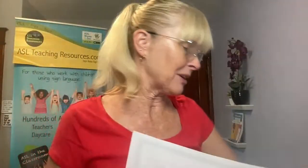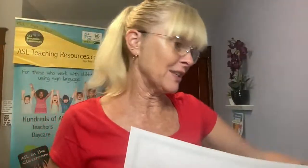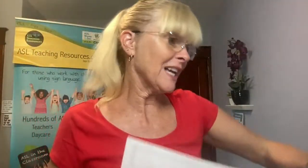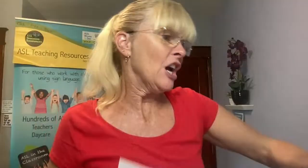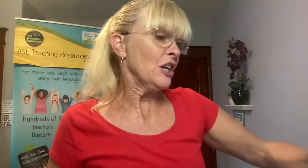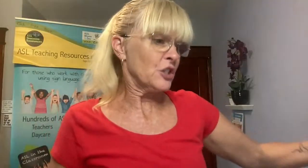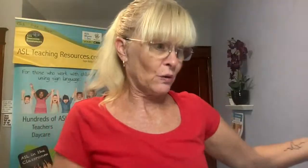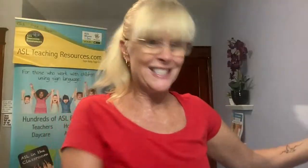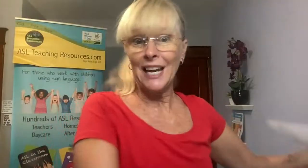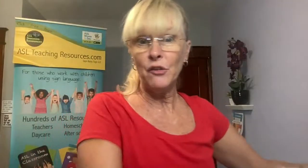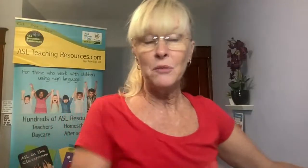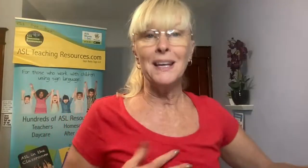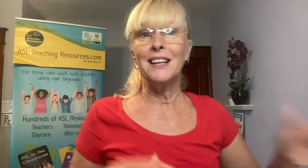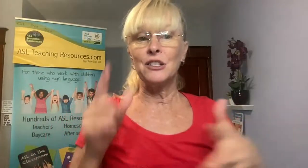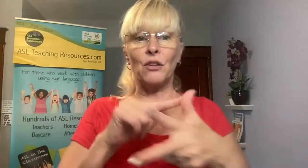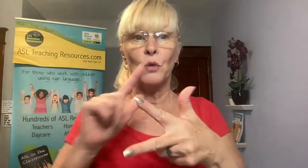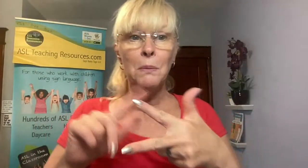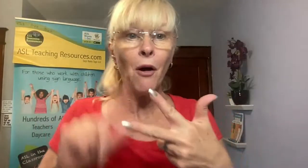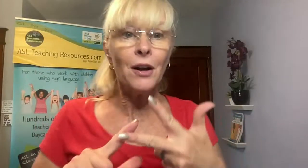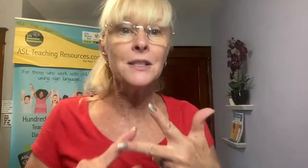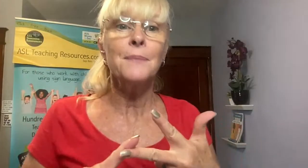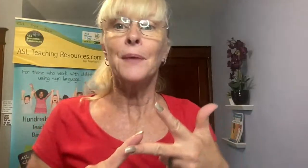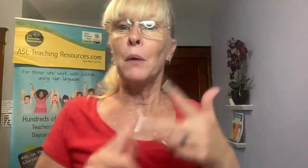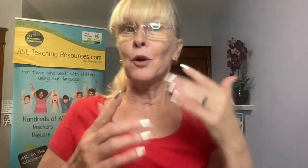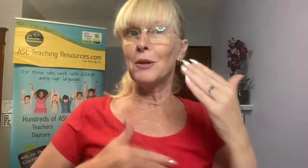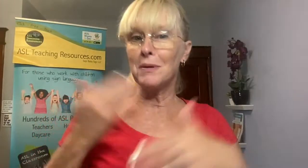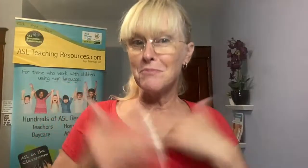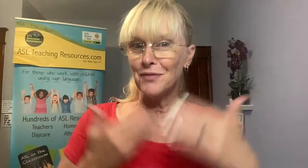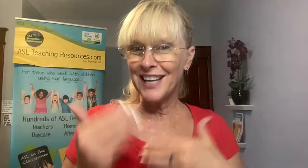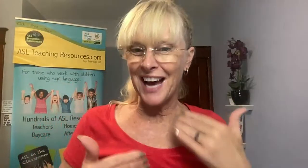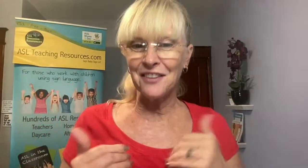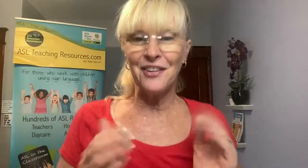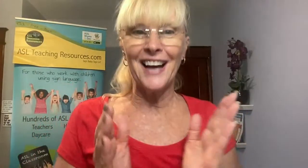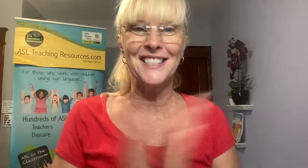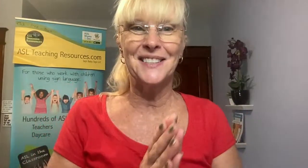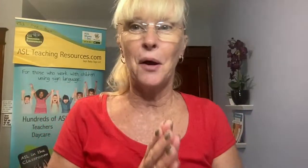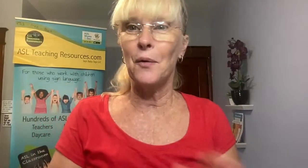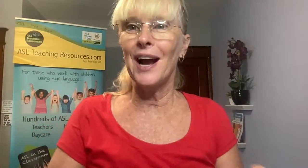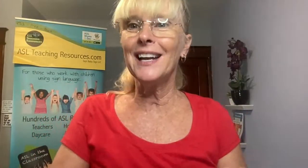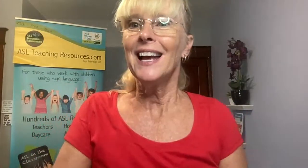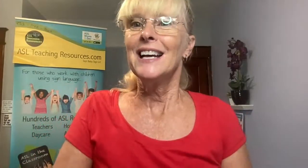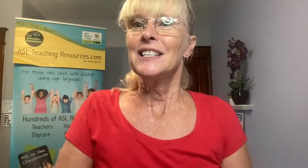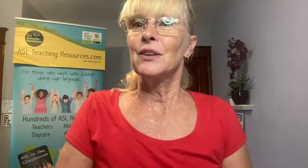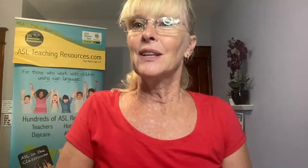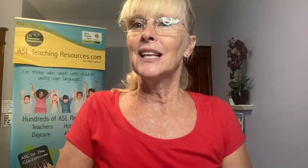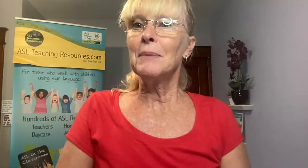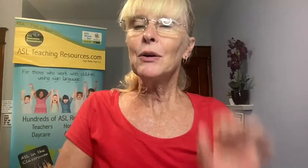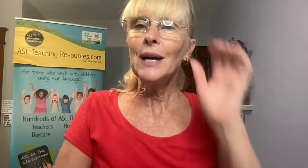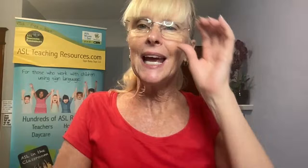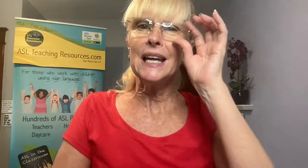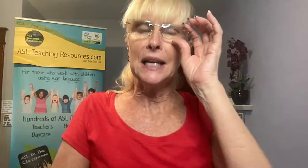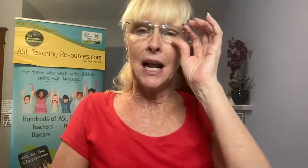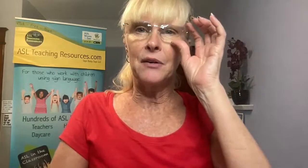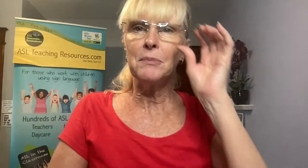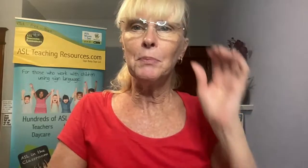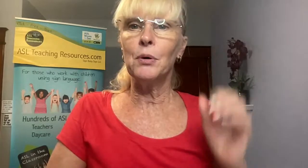vocabularies. So stay with me. These are three parts, and we're going to be moving kind of fast. All right. So let me go ahead, and I'm going to be pulling